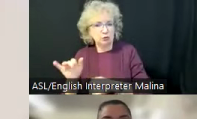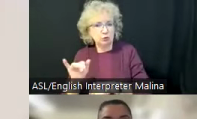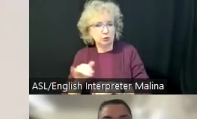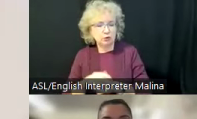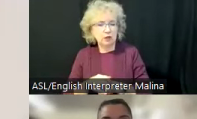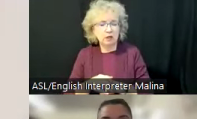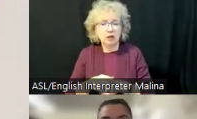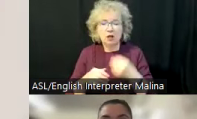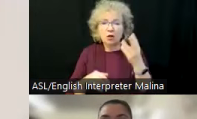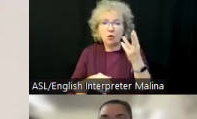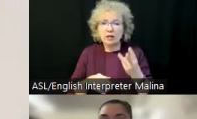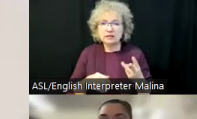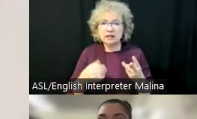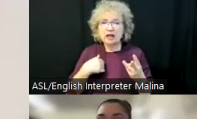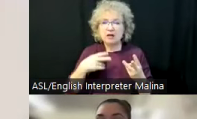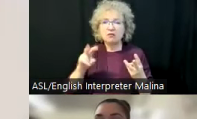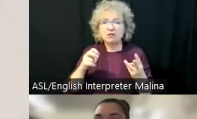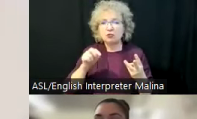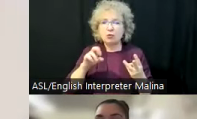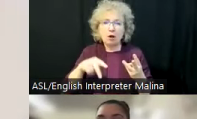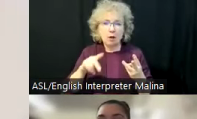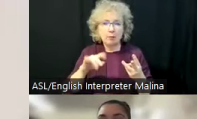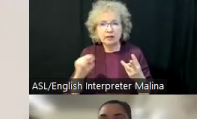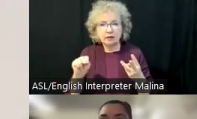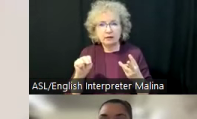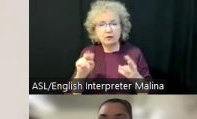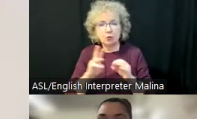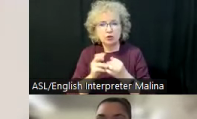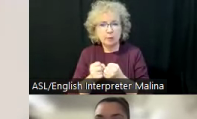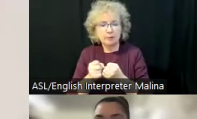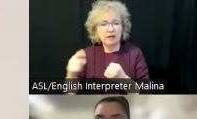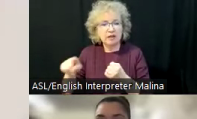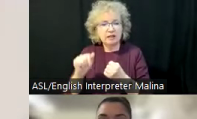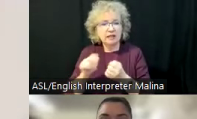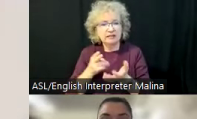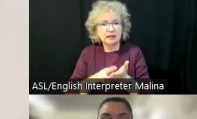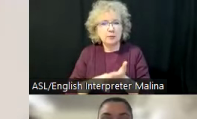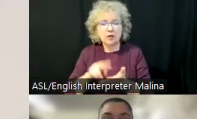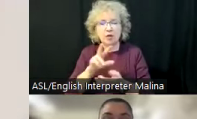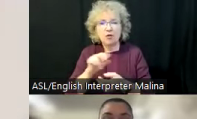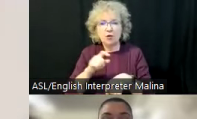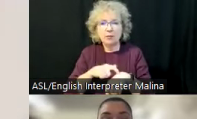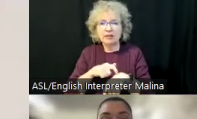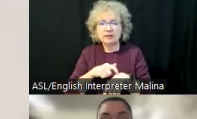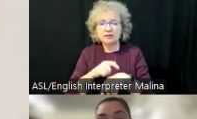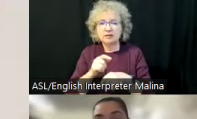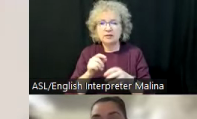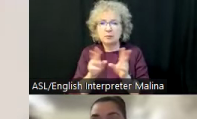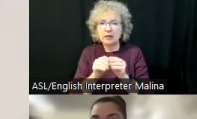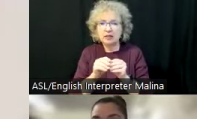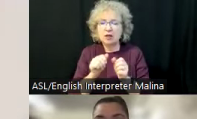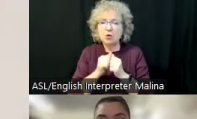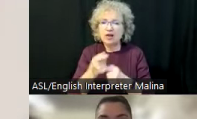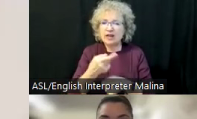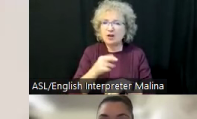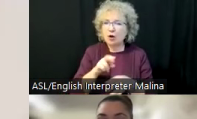do a drop in workshop where they can sign up for 30 minutes time for to have a H.R. professional